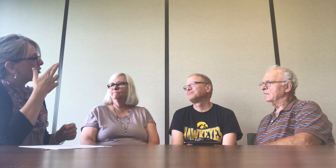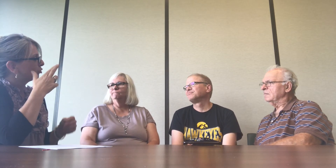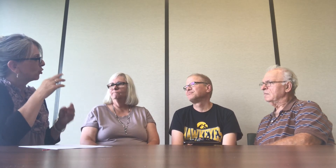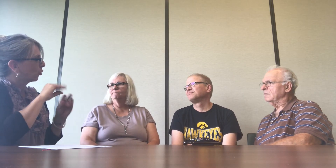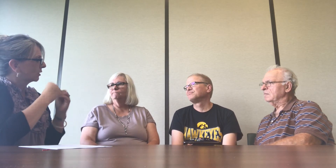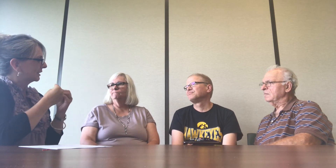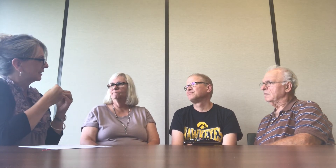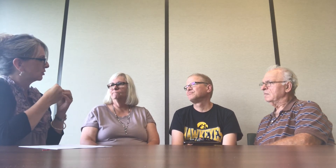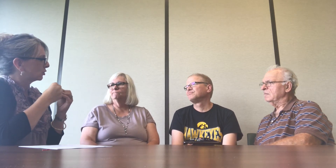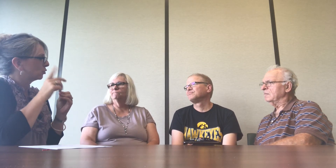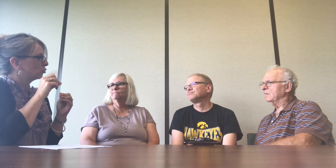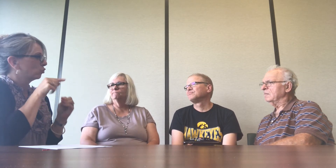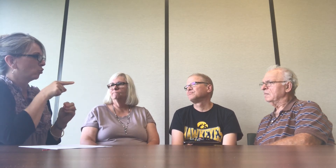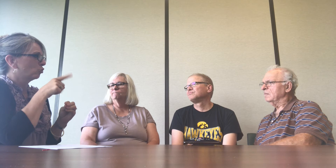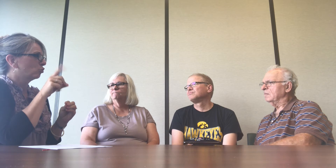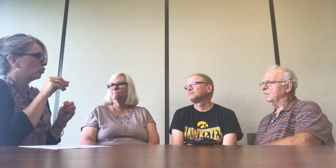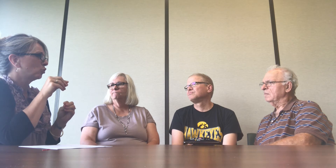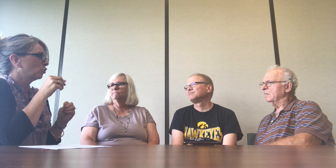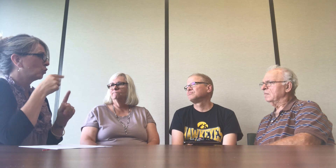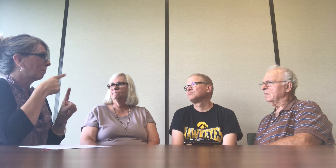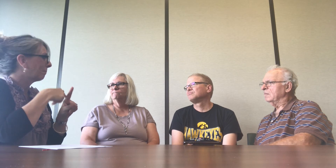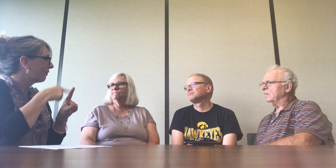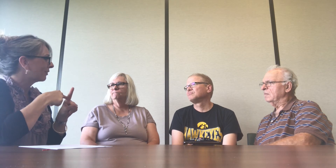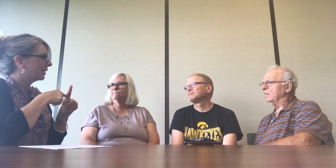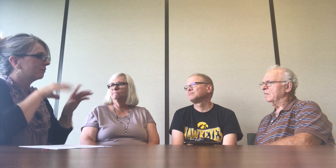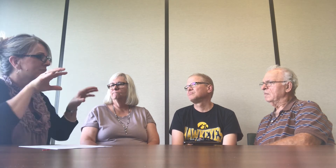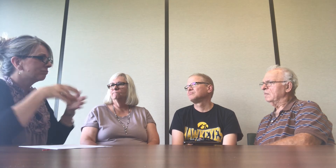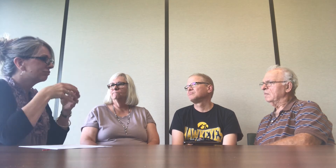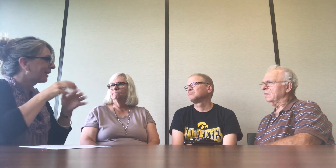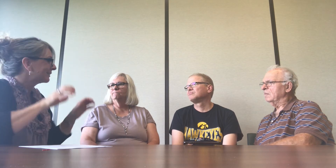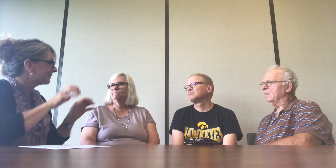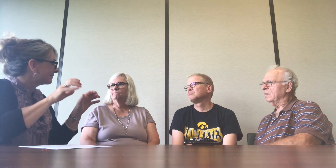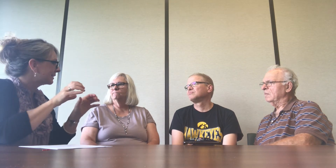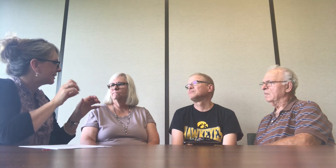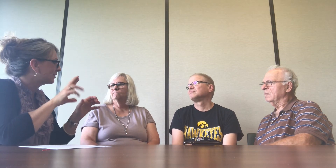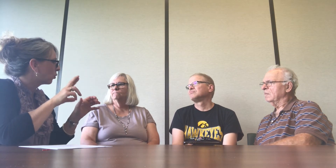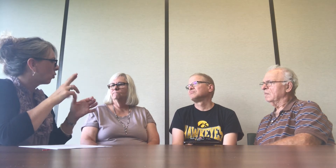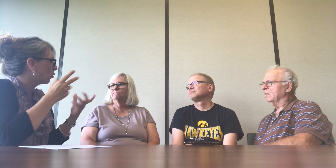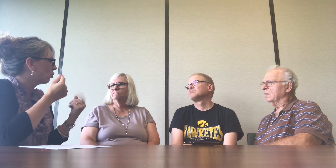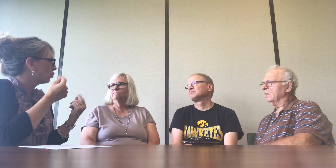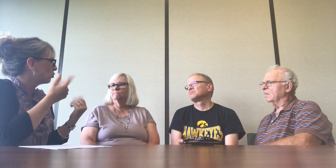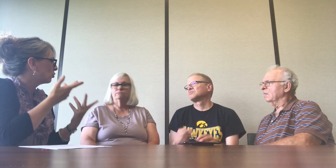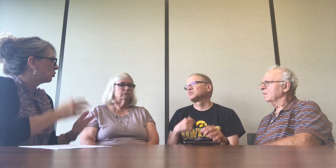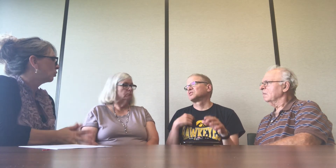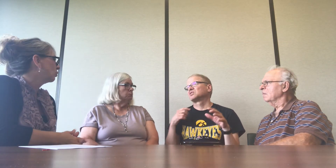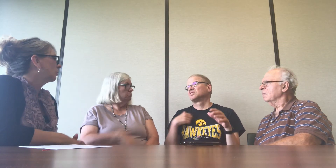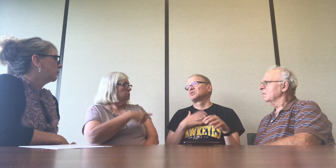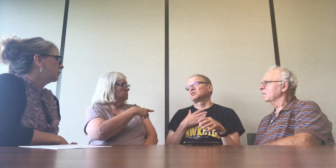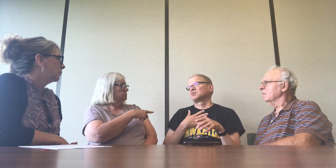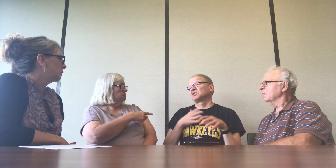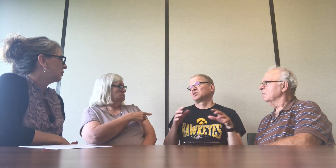Jennifer, does your organization do monthly activities?